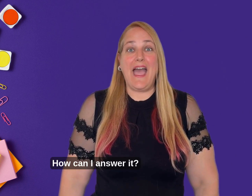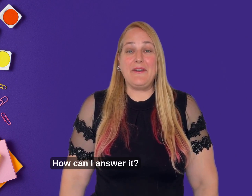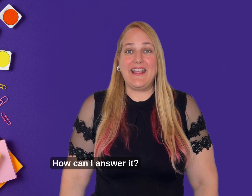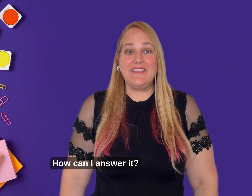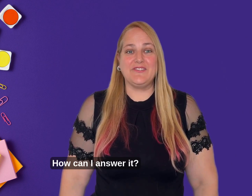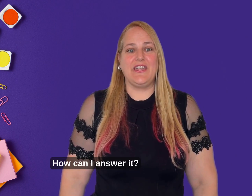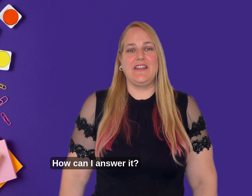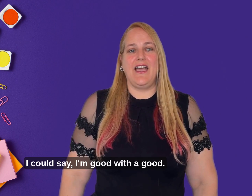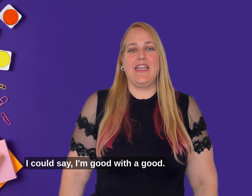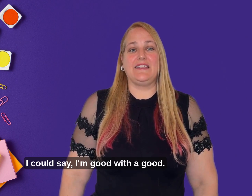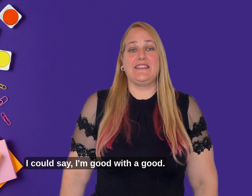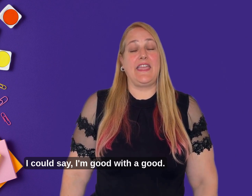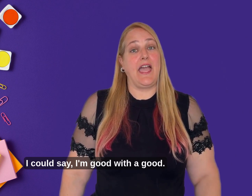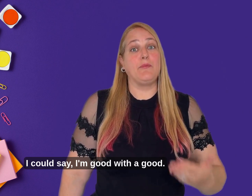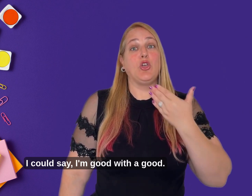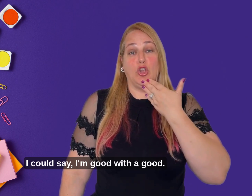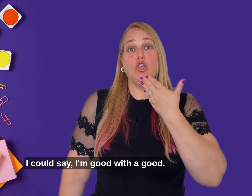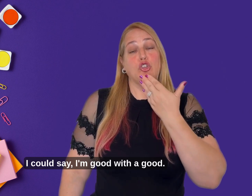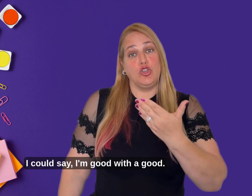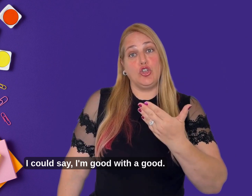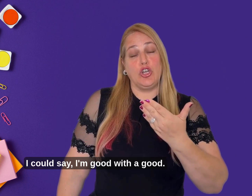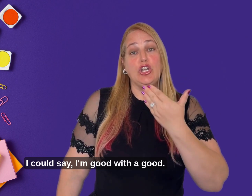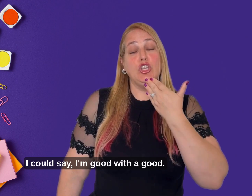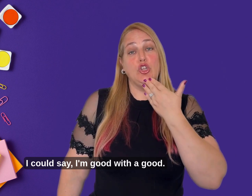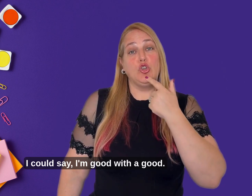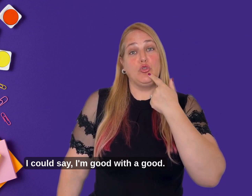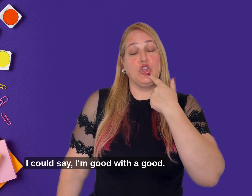How can I answer it? I could say I'm good with